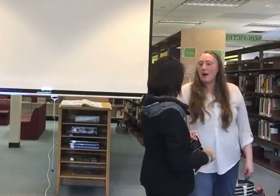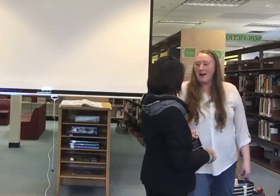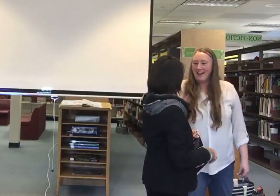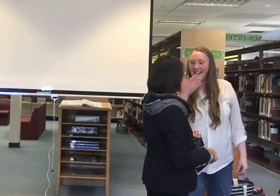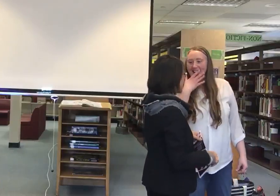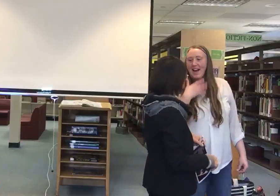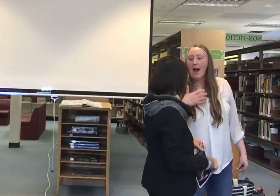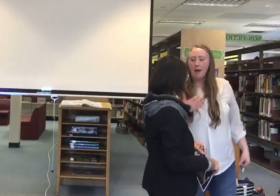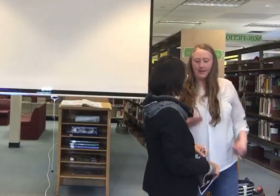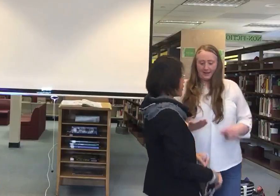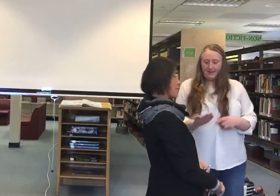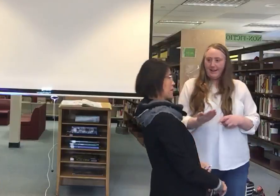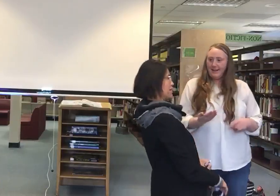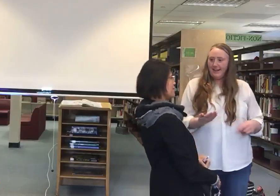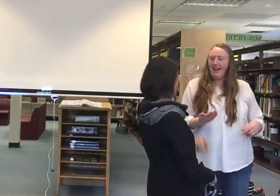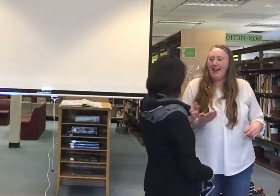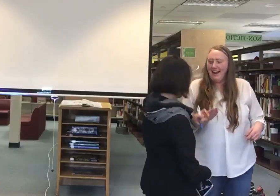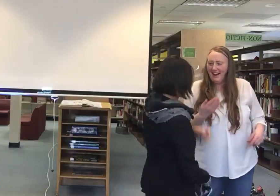Oh, yeah.